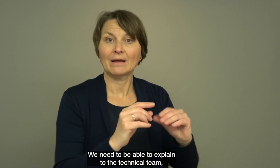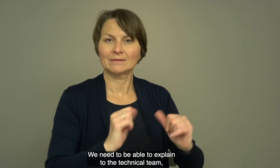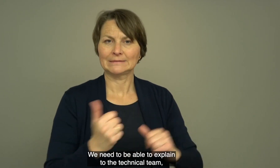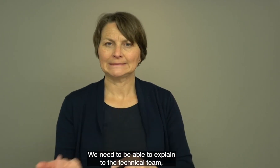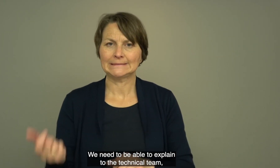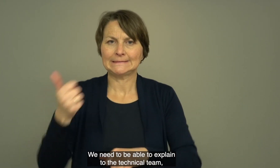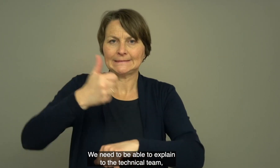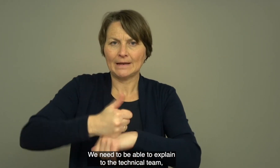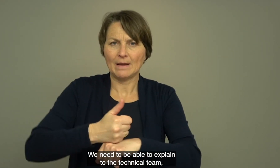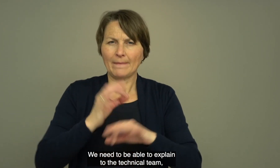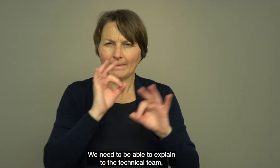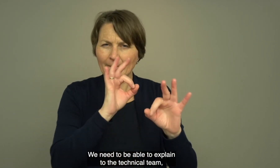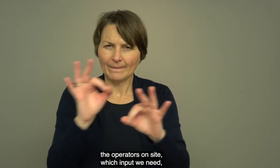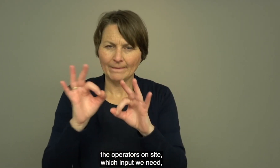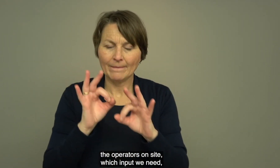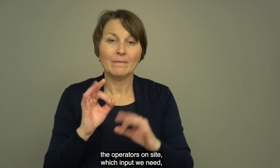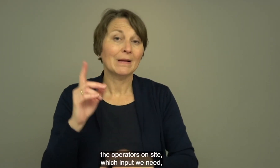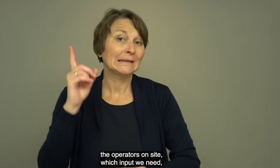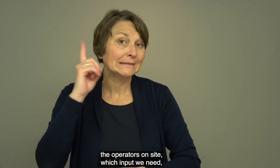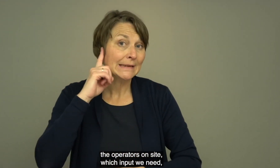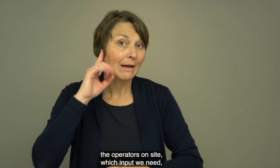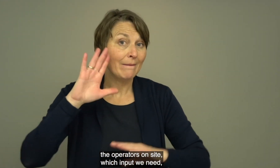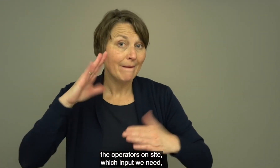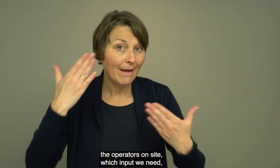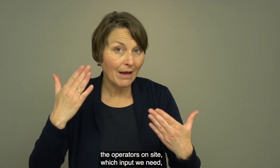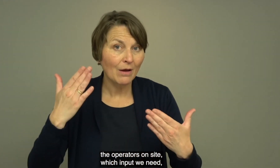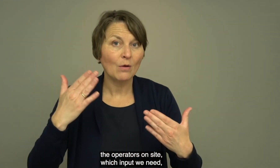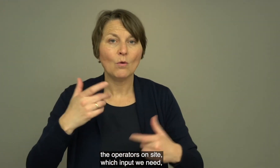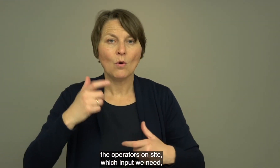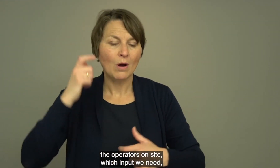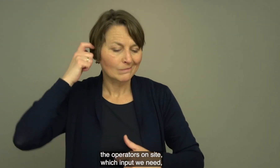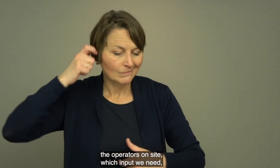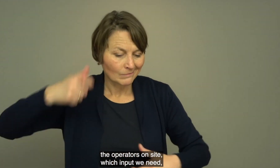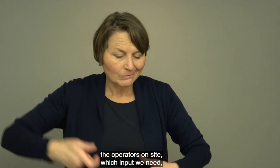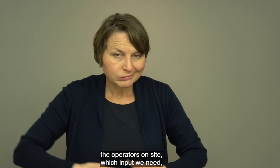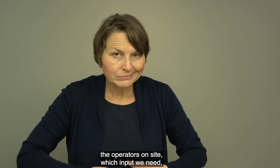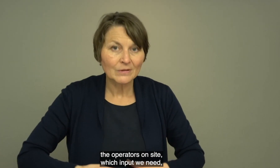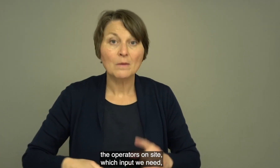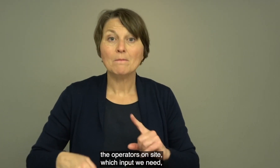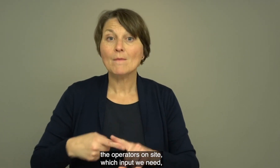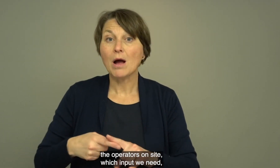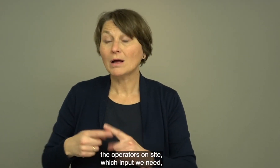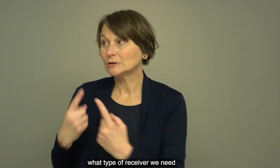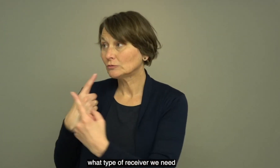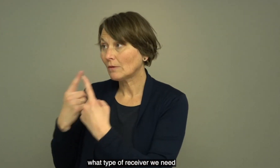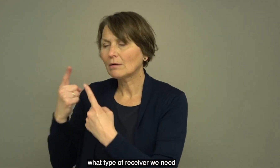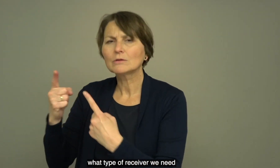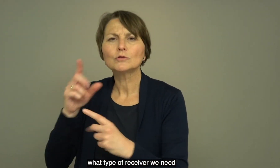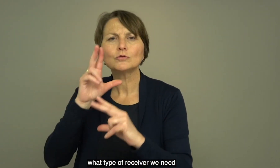to the technical team, the operators on site, which input we need, what type